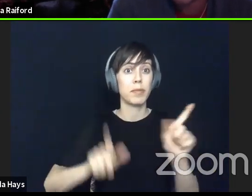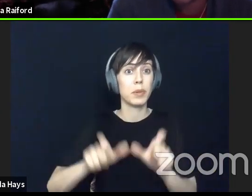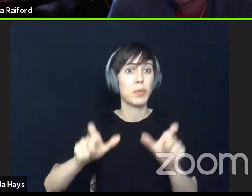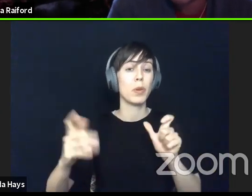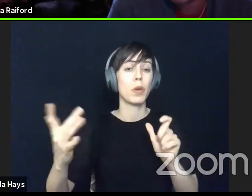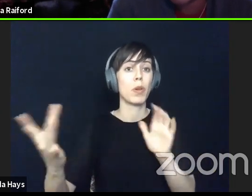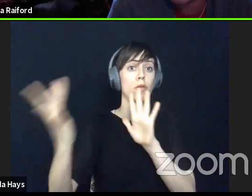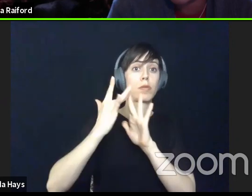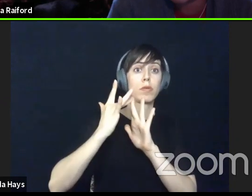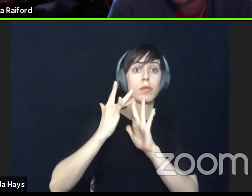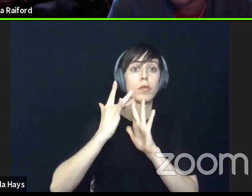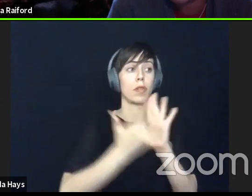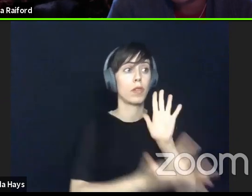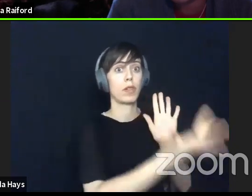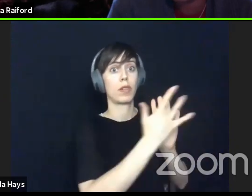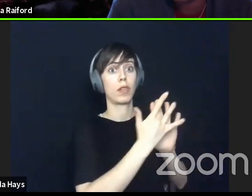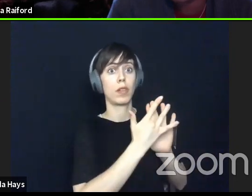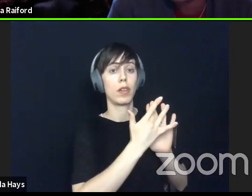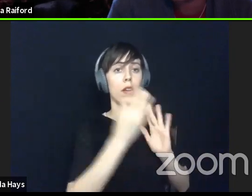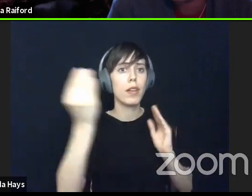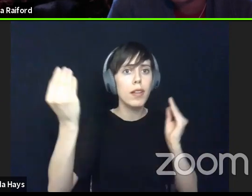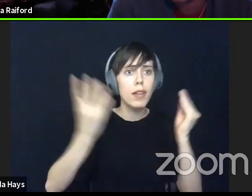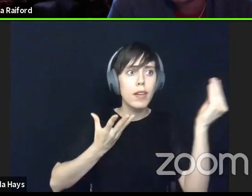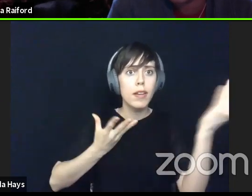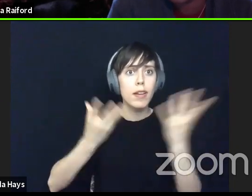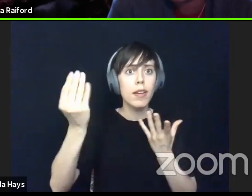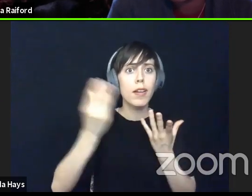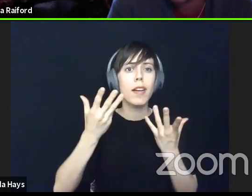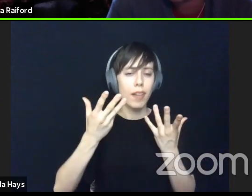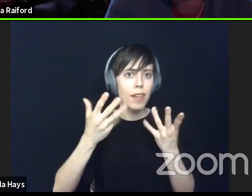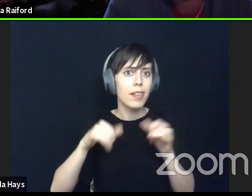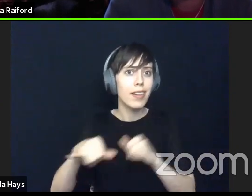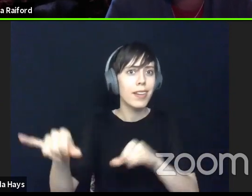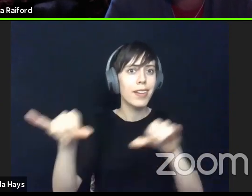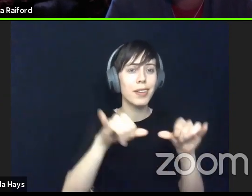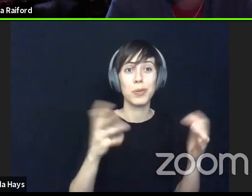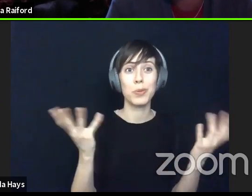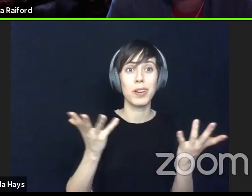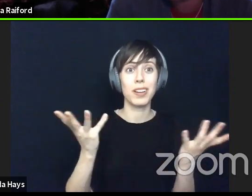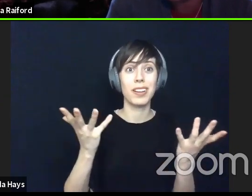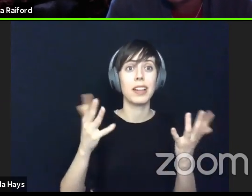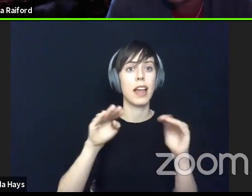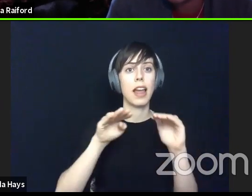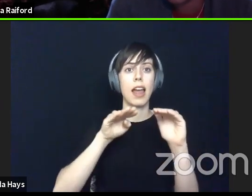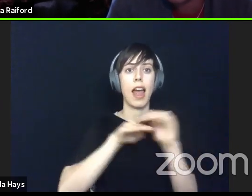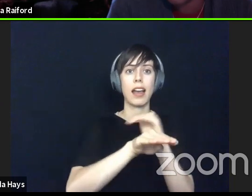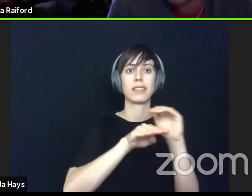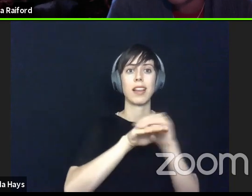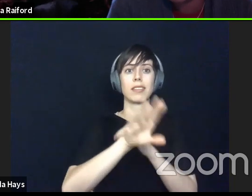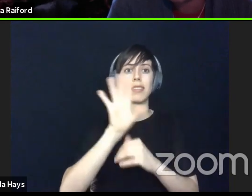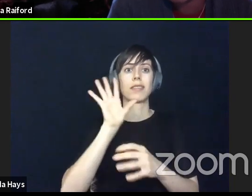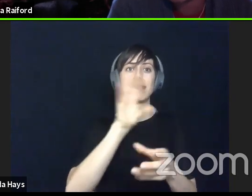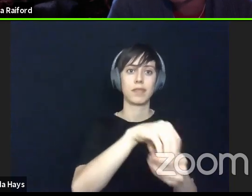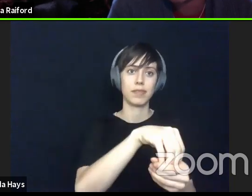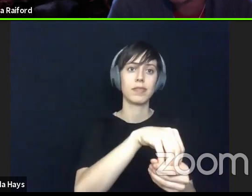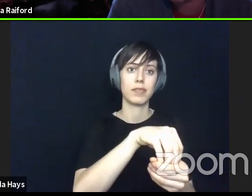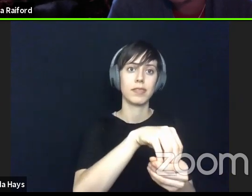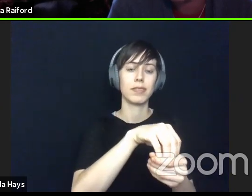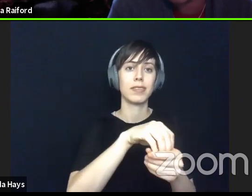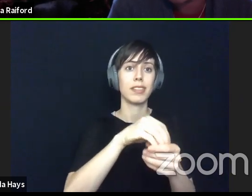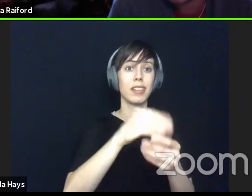bottom line, the baseline thing is that people literally want access to engagement. They want more information